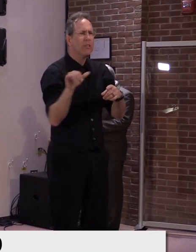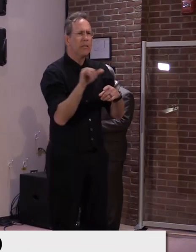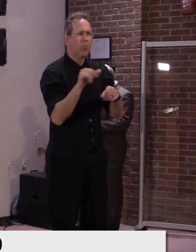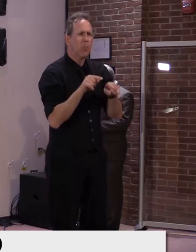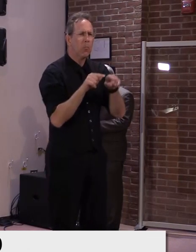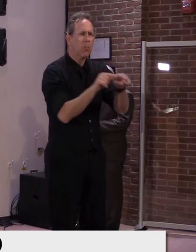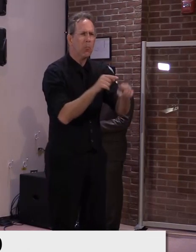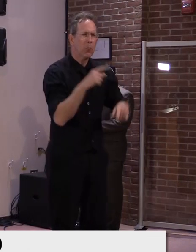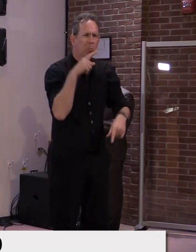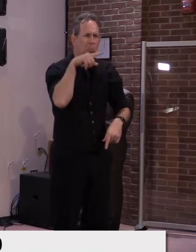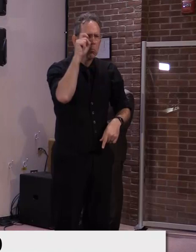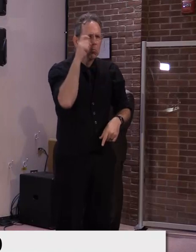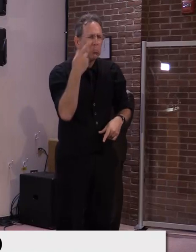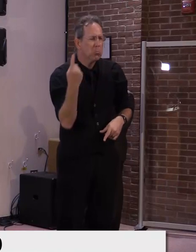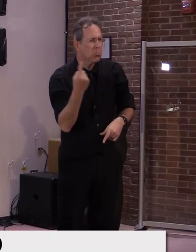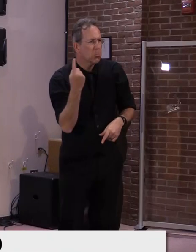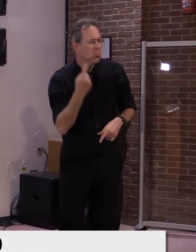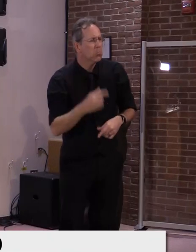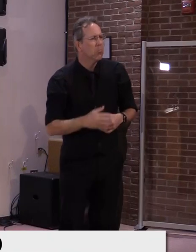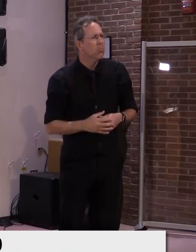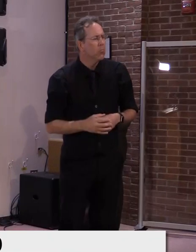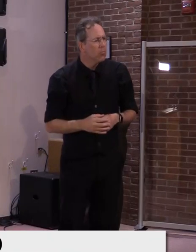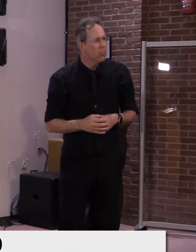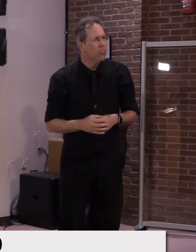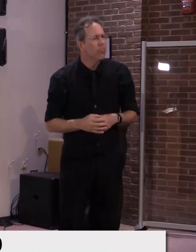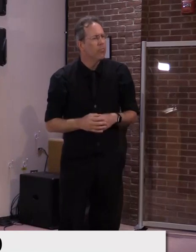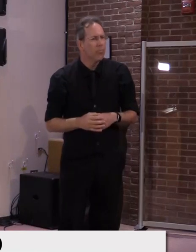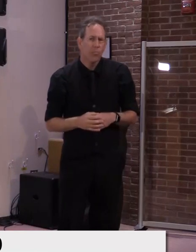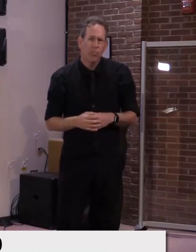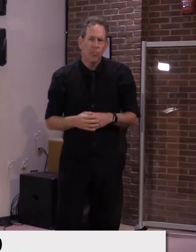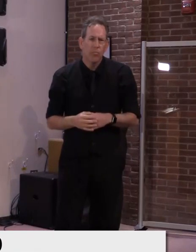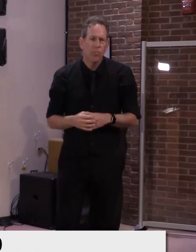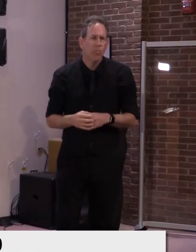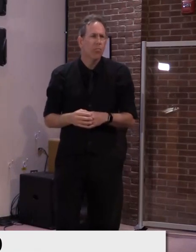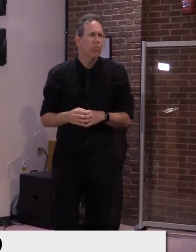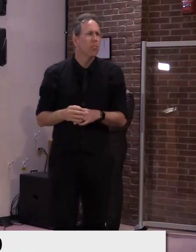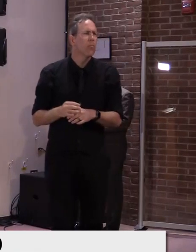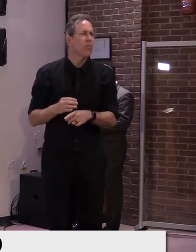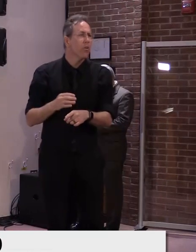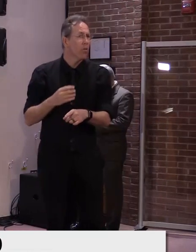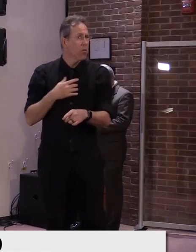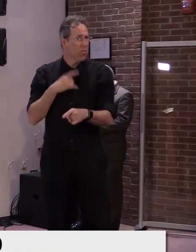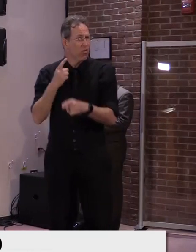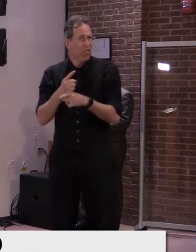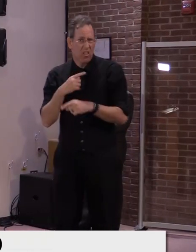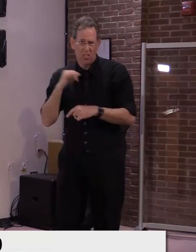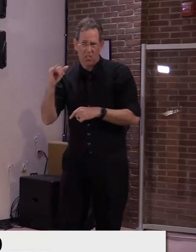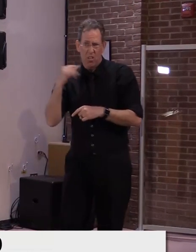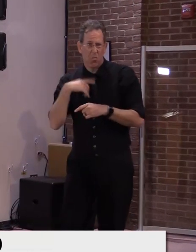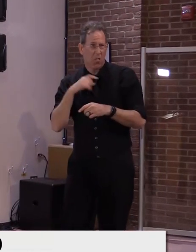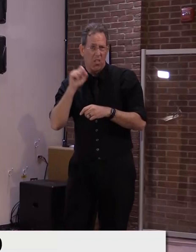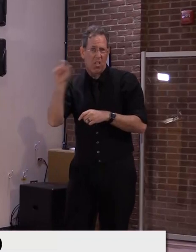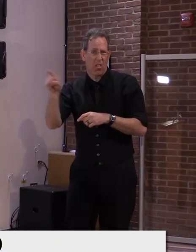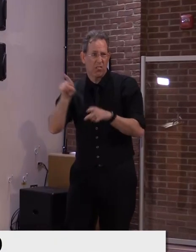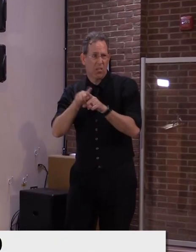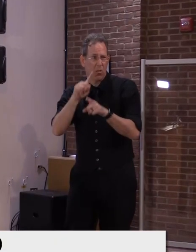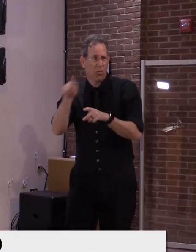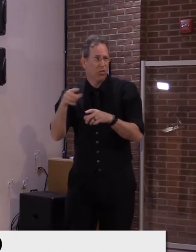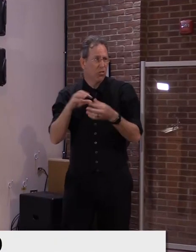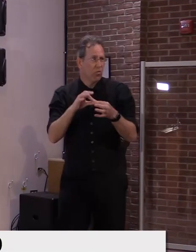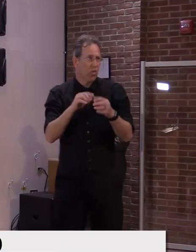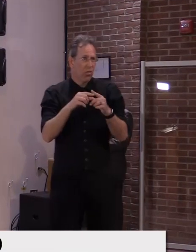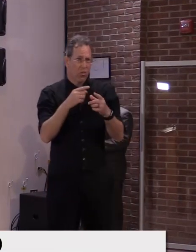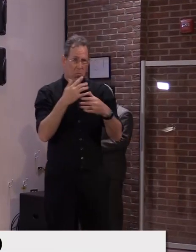is my understanding of that correct? And number two, if it is there a chance